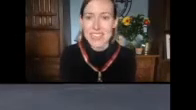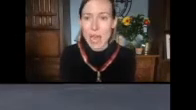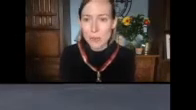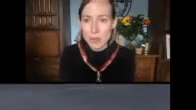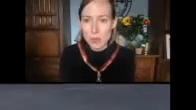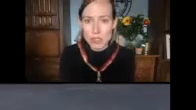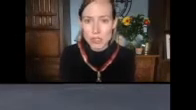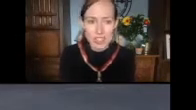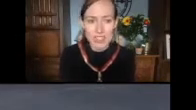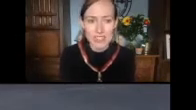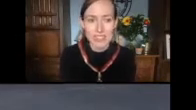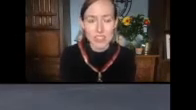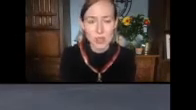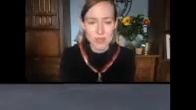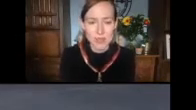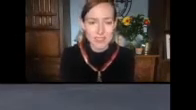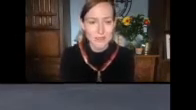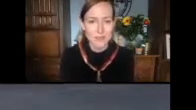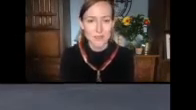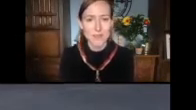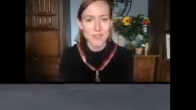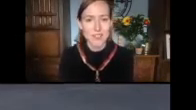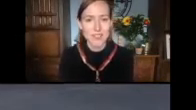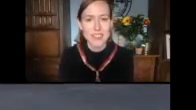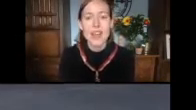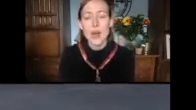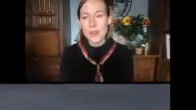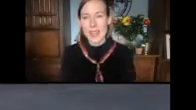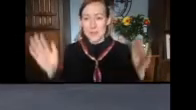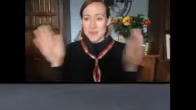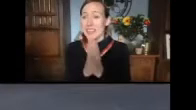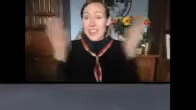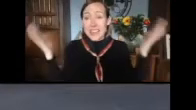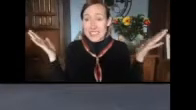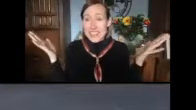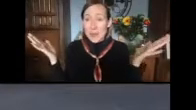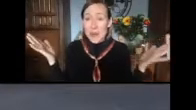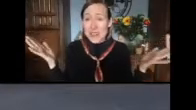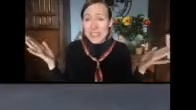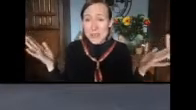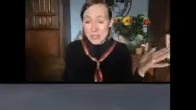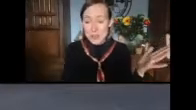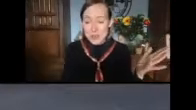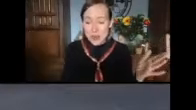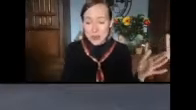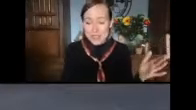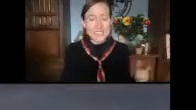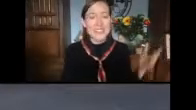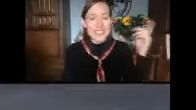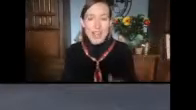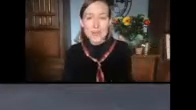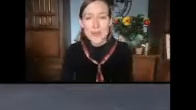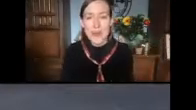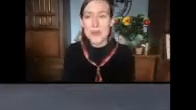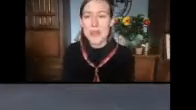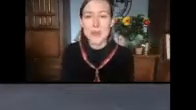see how many words you can get in 2 minutes. Okay, see, we're already done with 2 requirements.